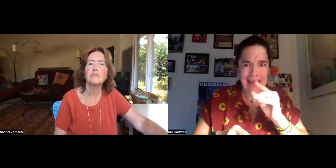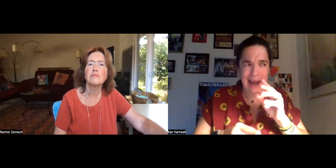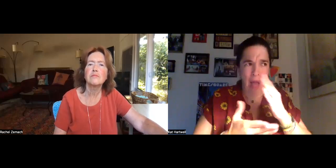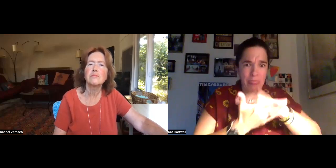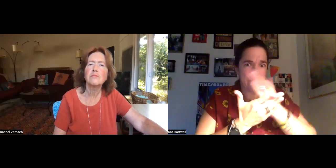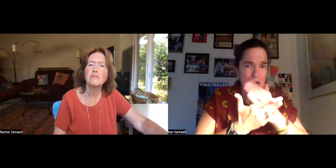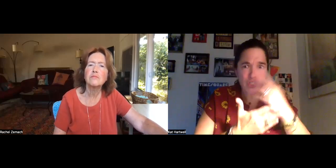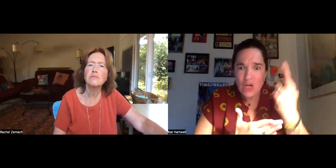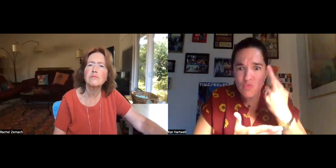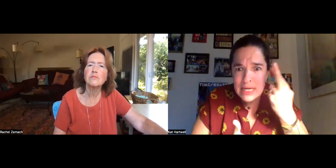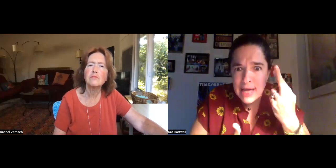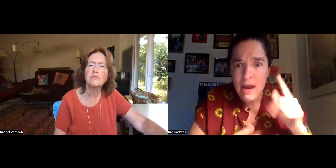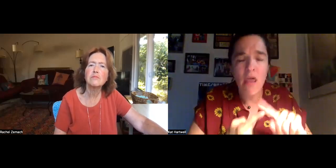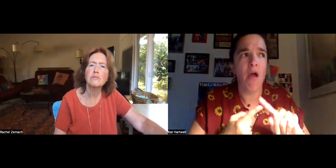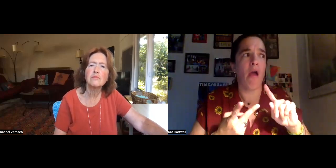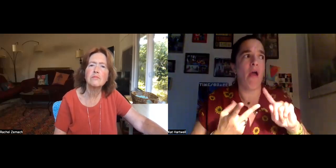then the budget reason?